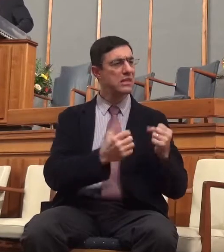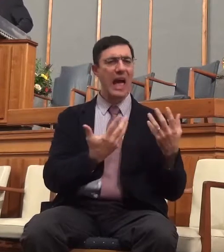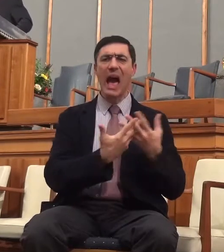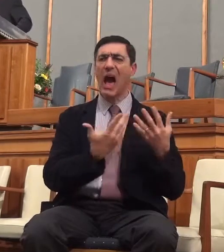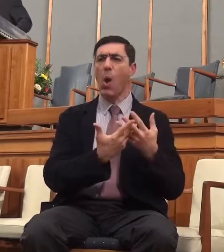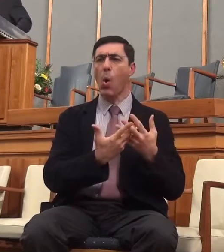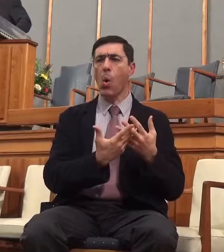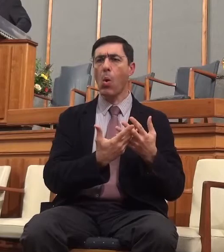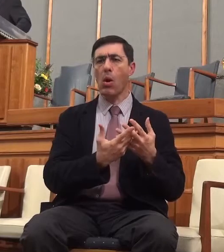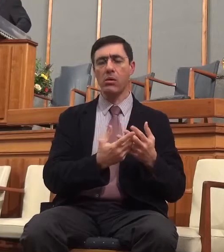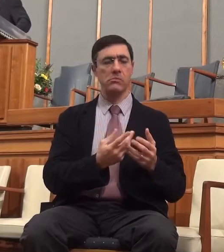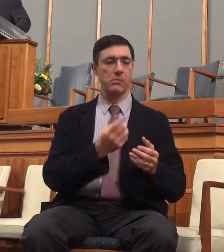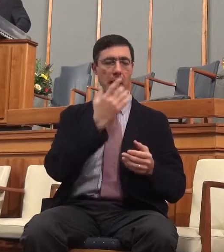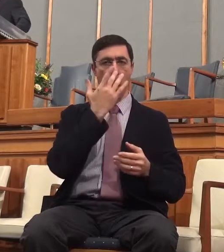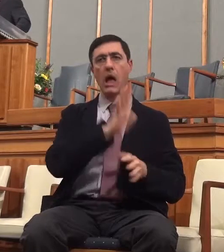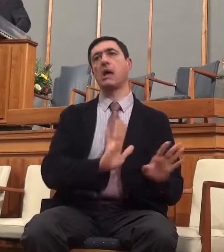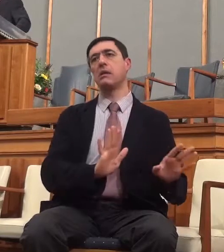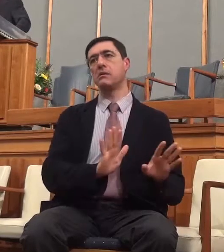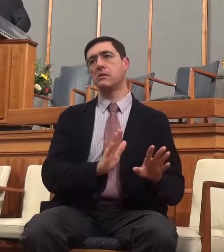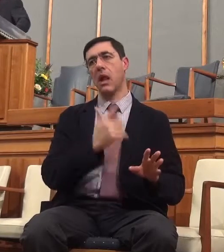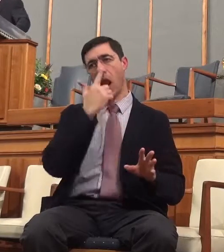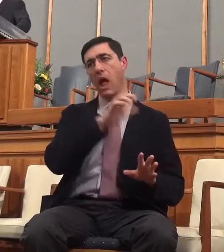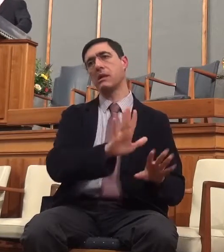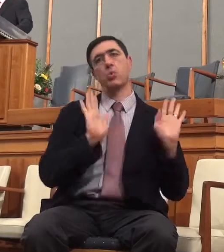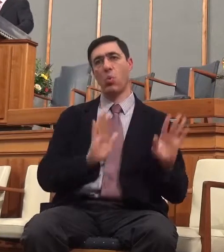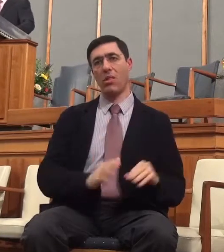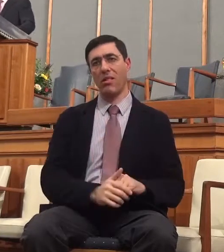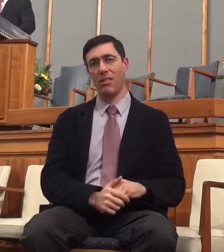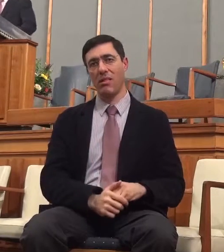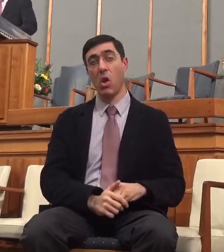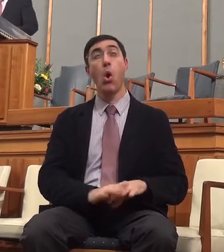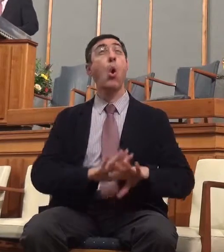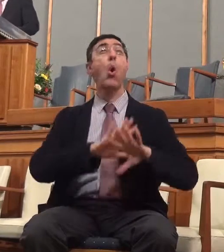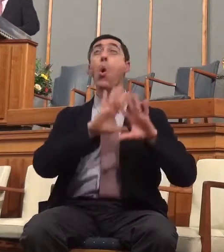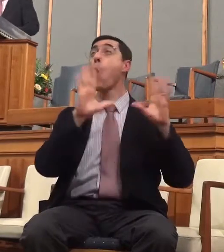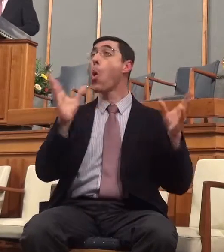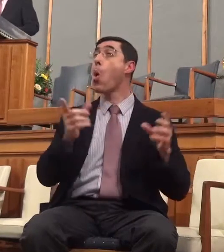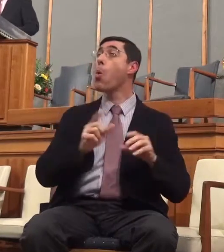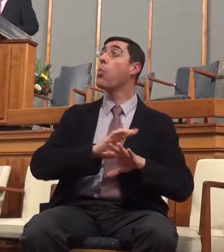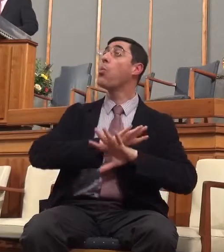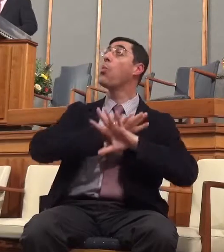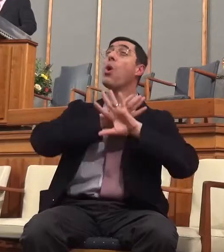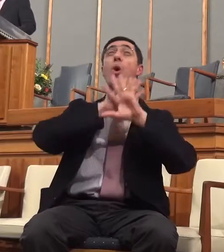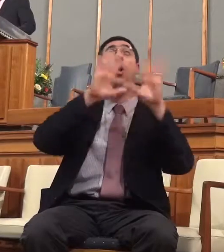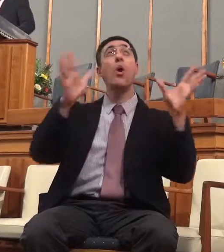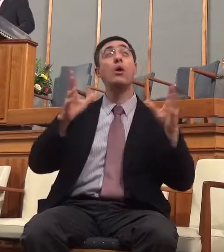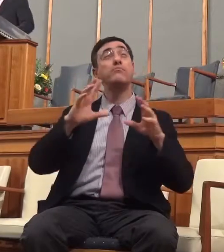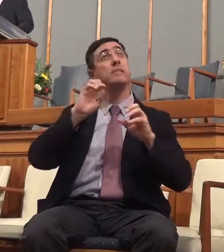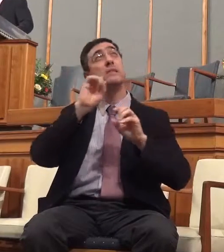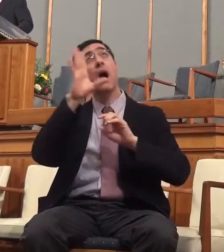of matter bumping into each other, by huge explosions and effects,